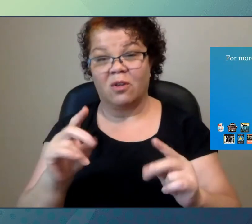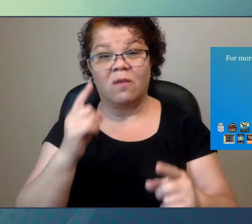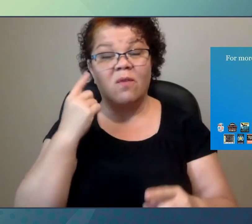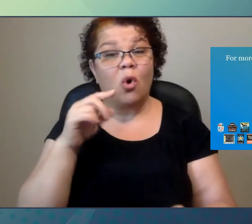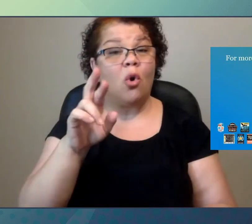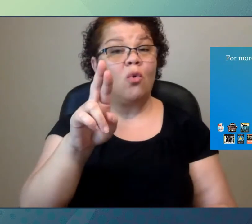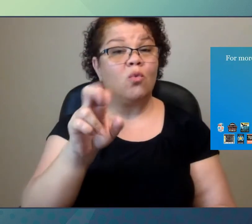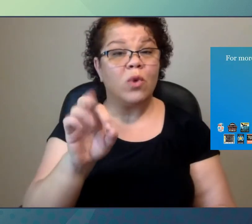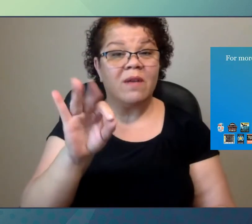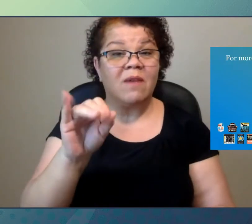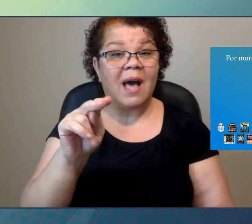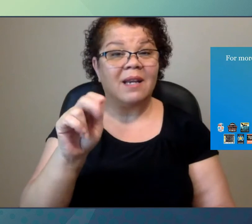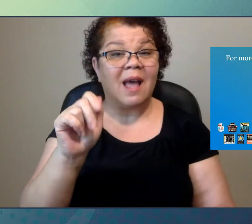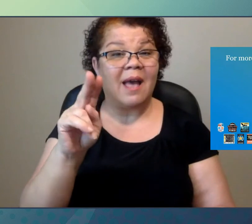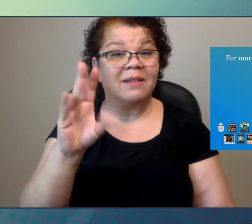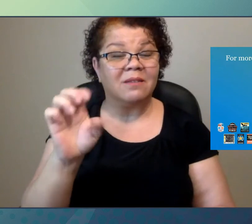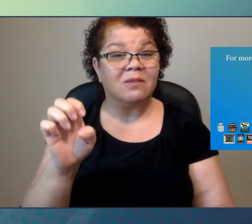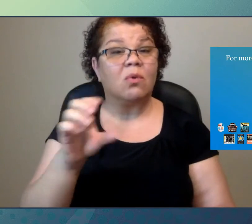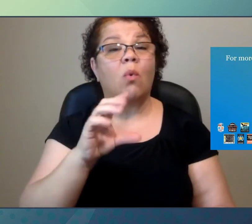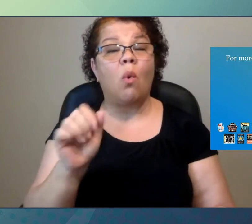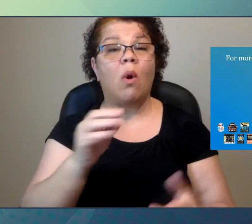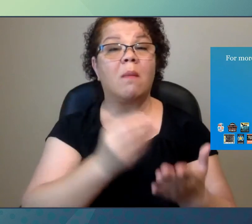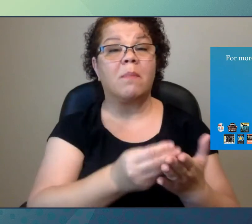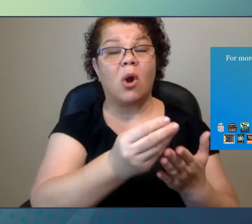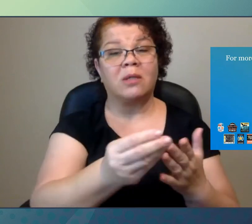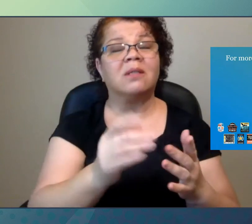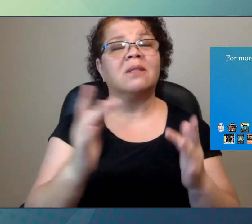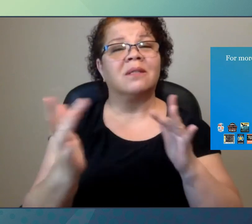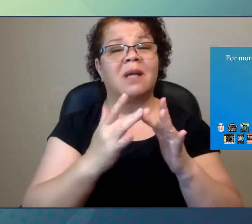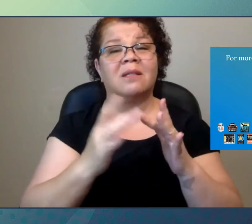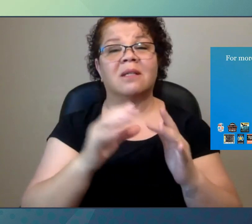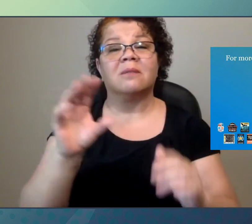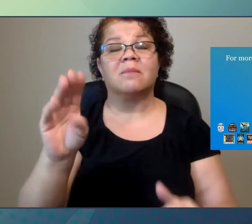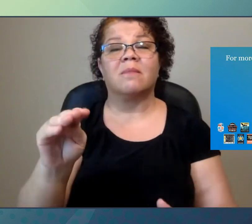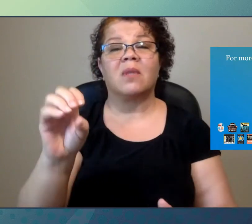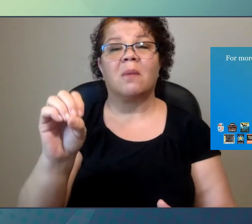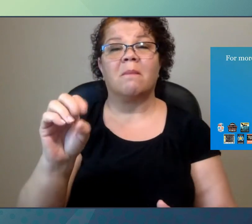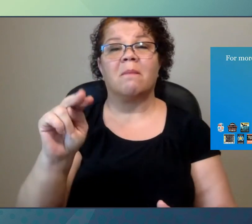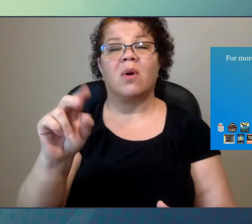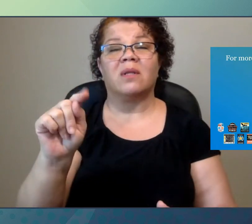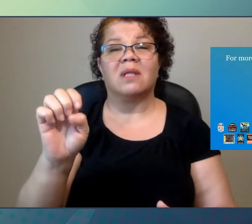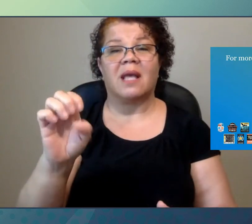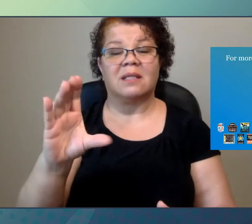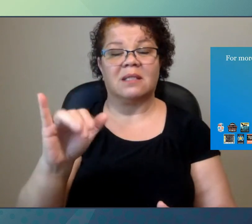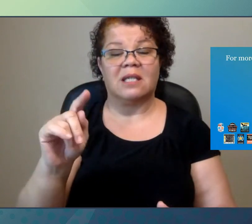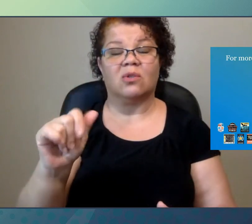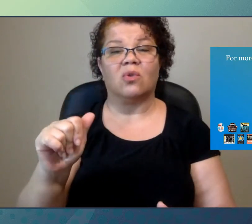a purchase, by all means, please contact Montecito Bank Trust. There's a phone number there,